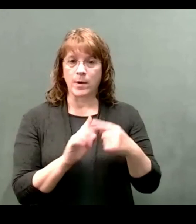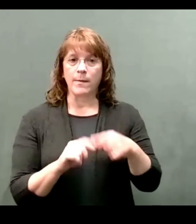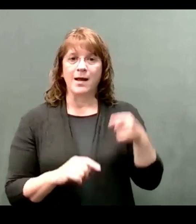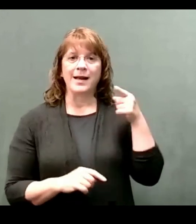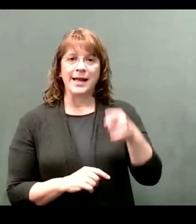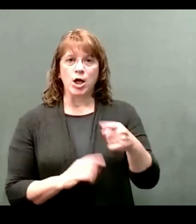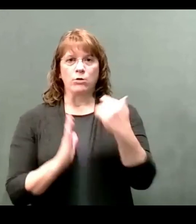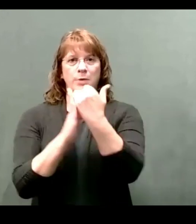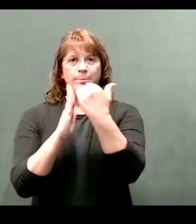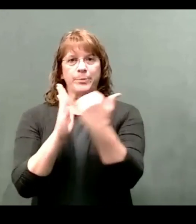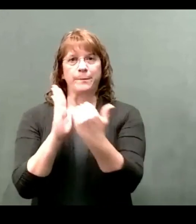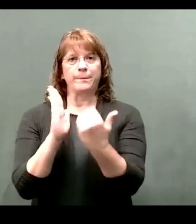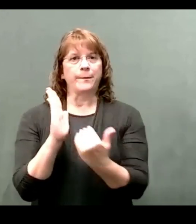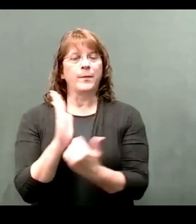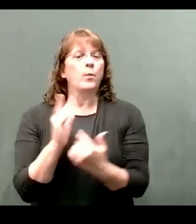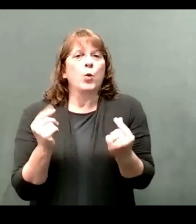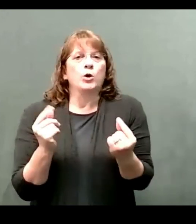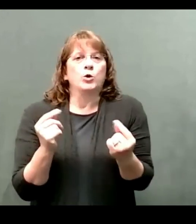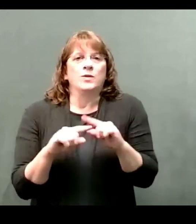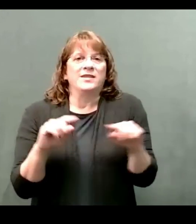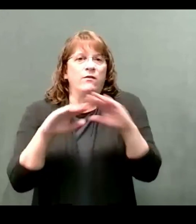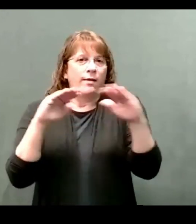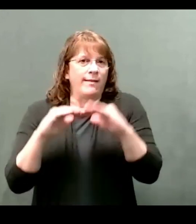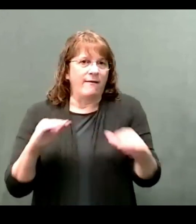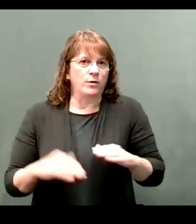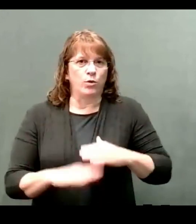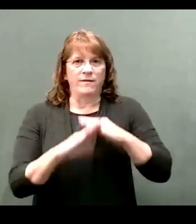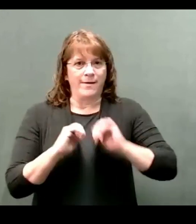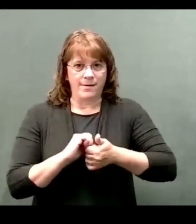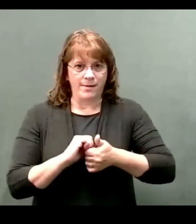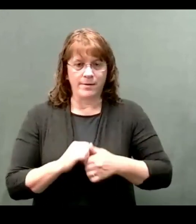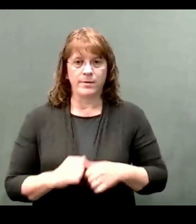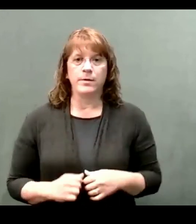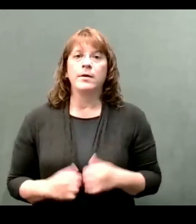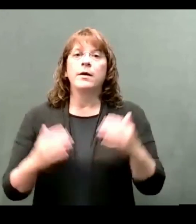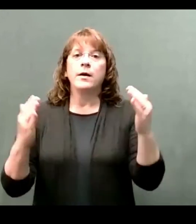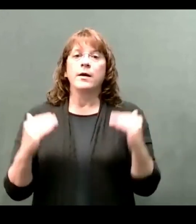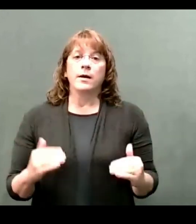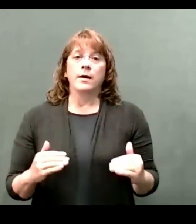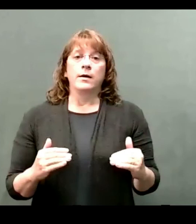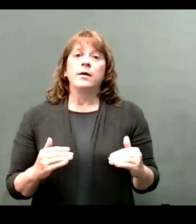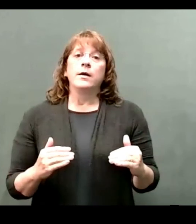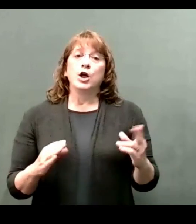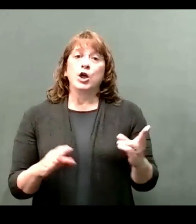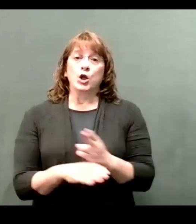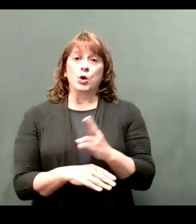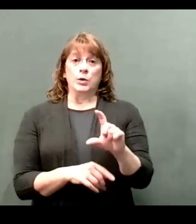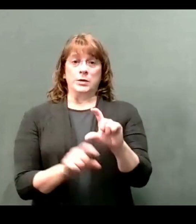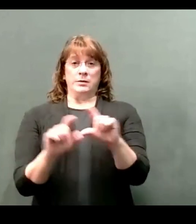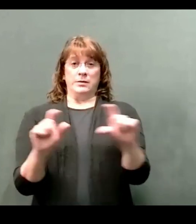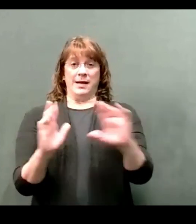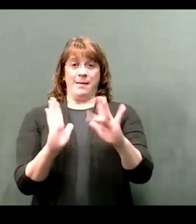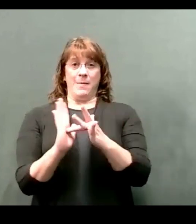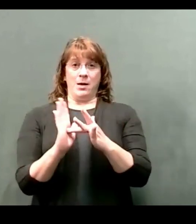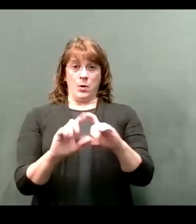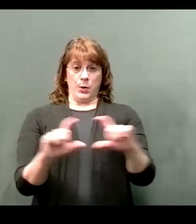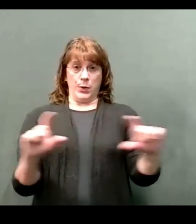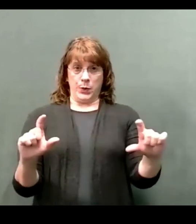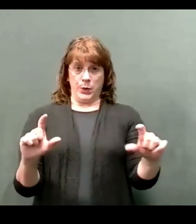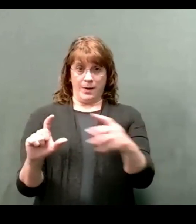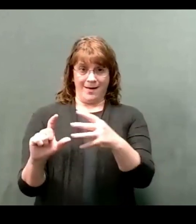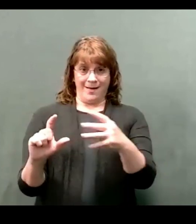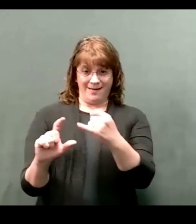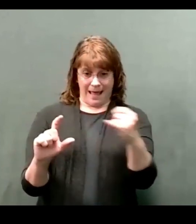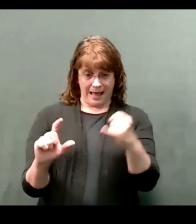but here it's laid out for you, right? What we're talking about at these different levels of prevention. And then we invite you to use this space here to think